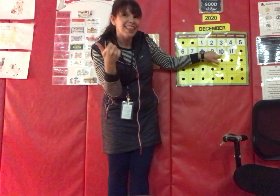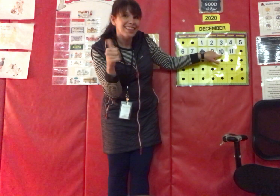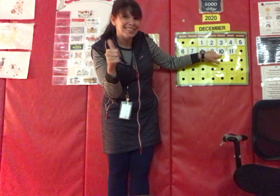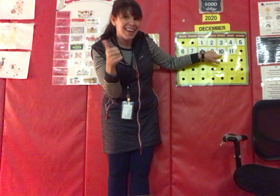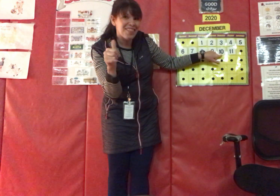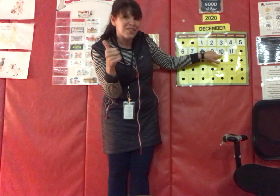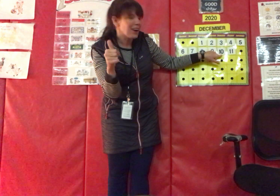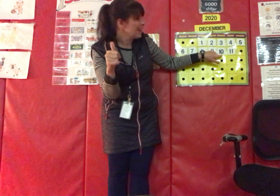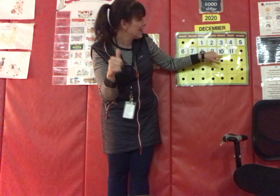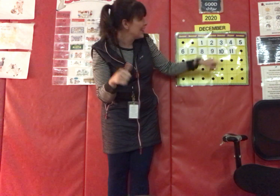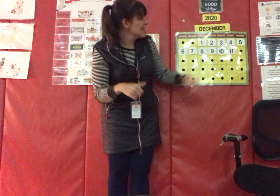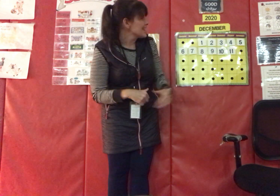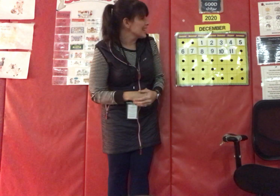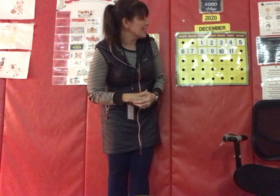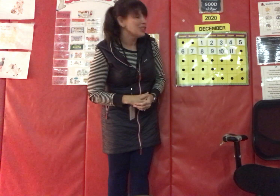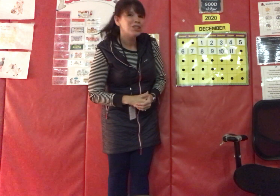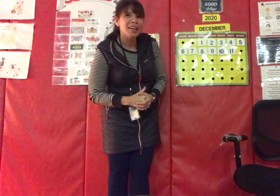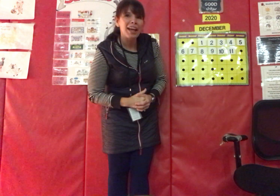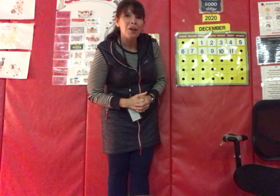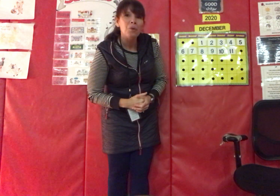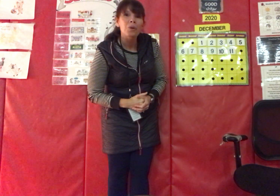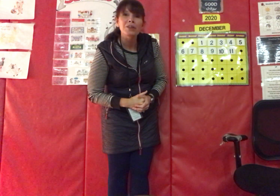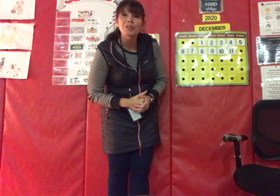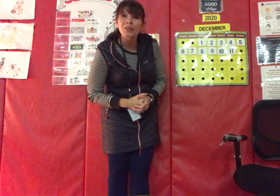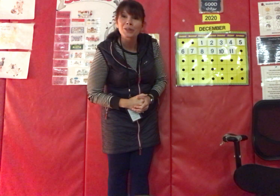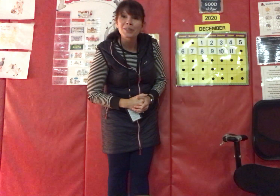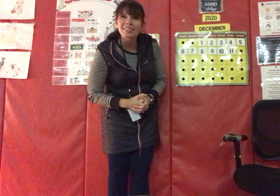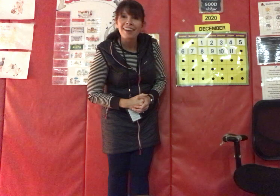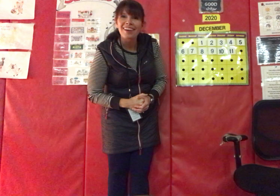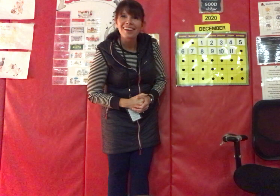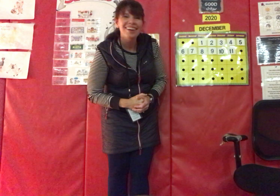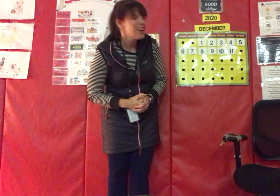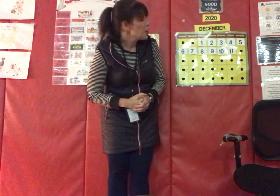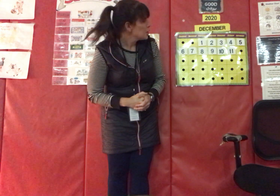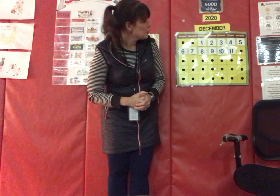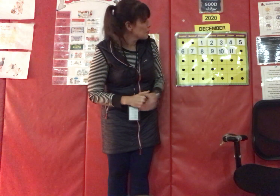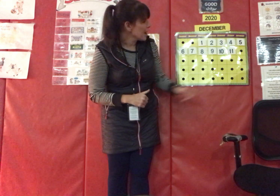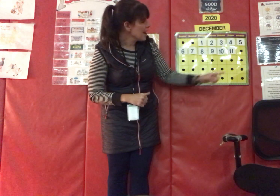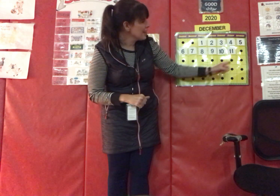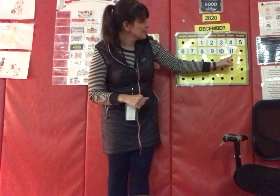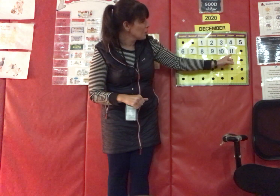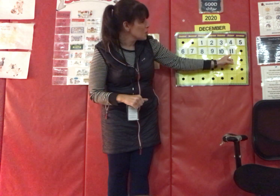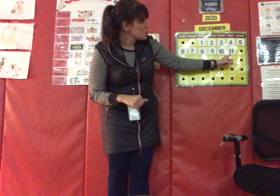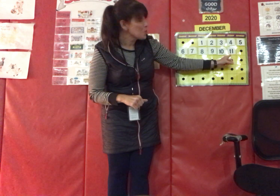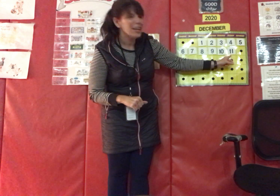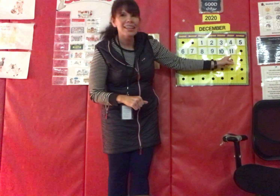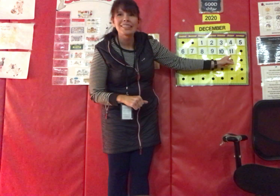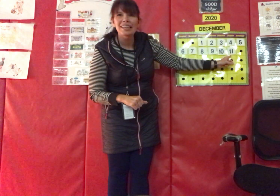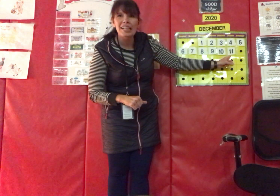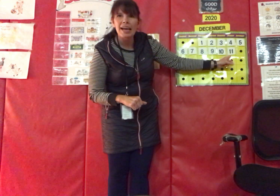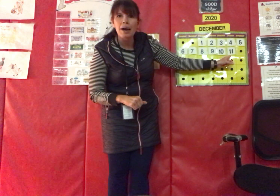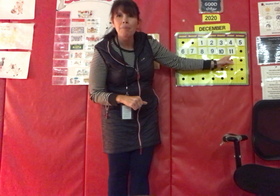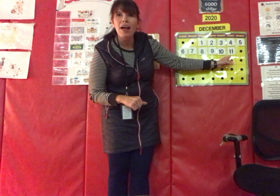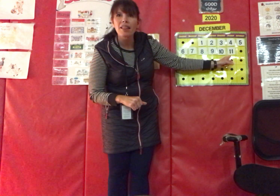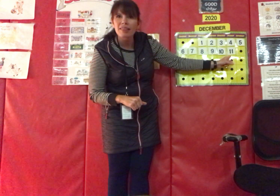The 10th, right? Yesterday was Thursday. So guys, we need to clap